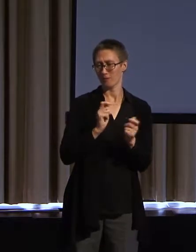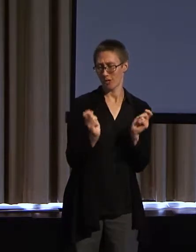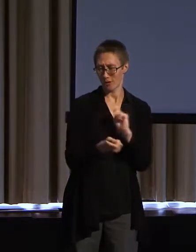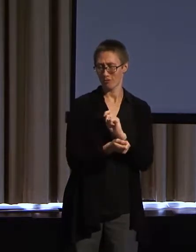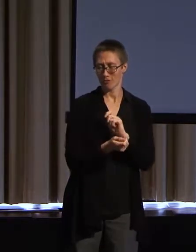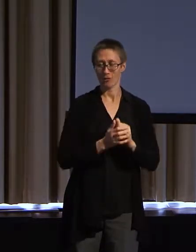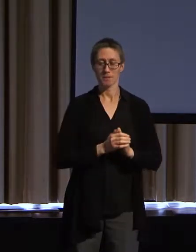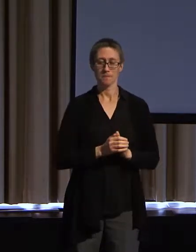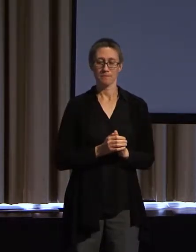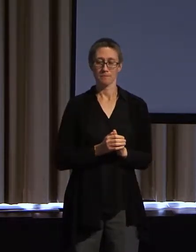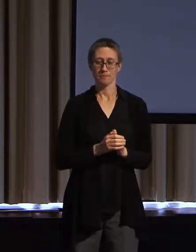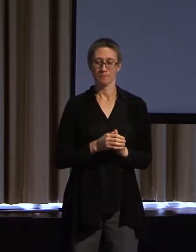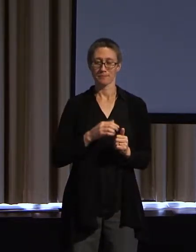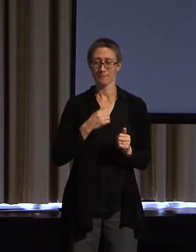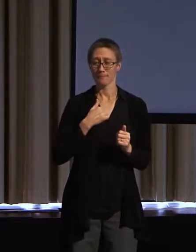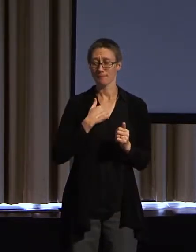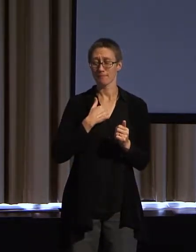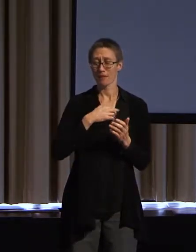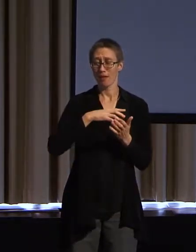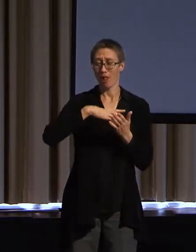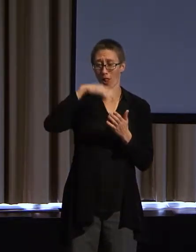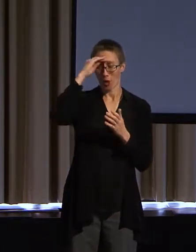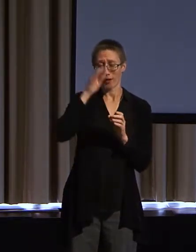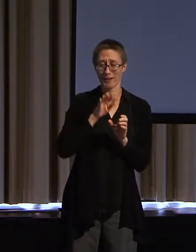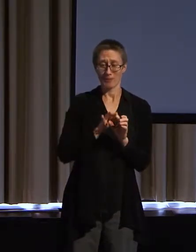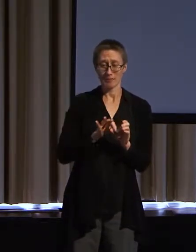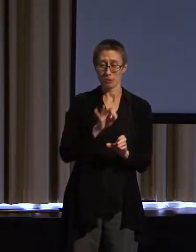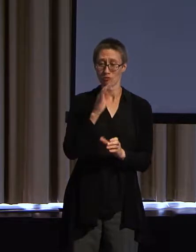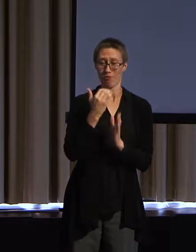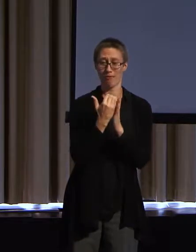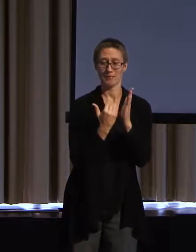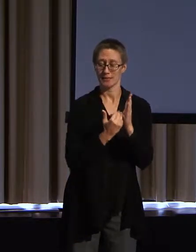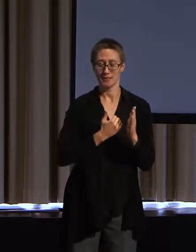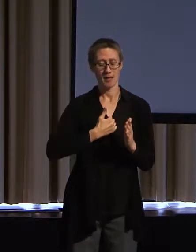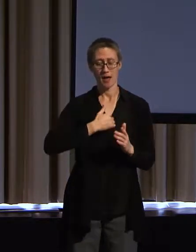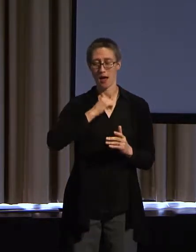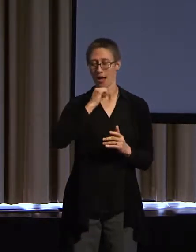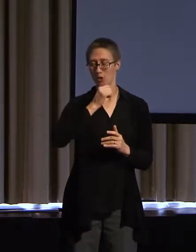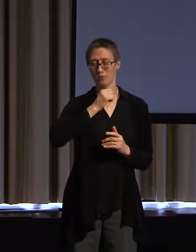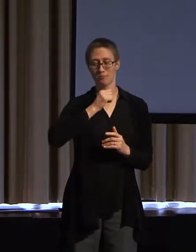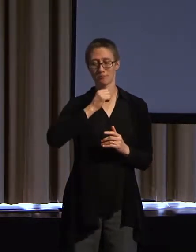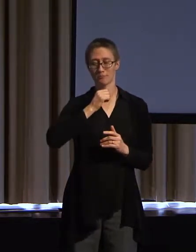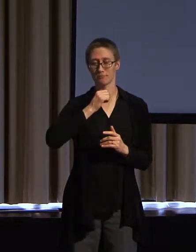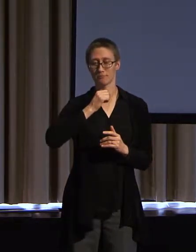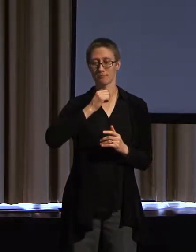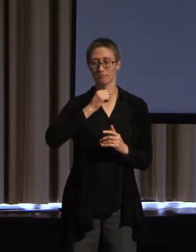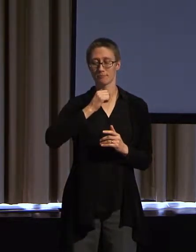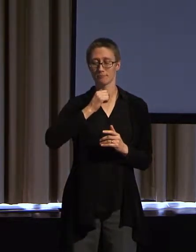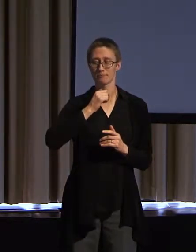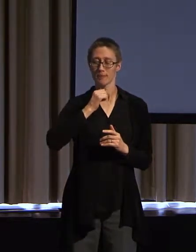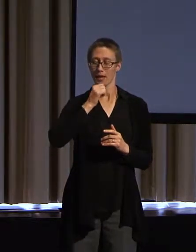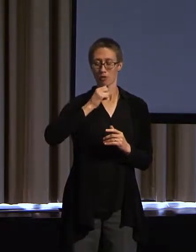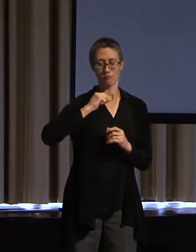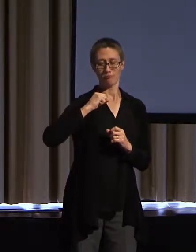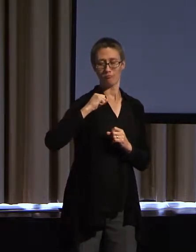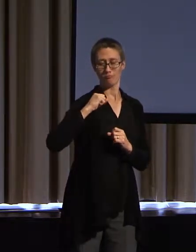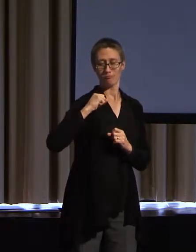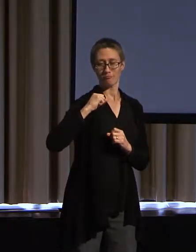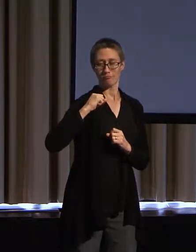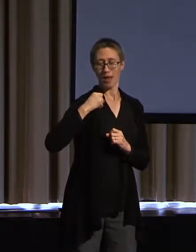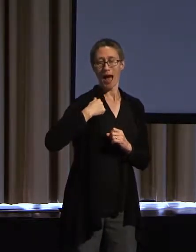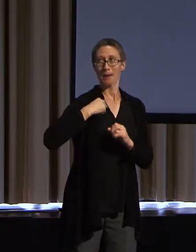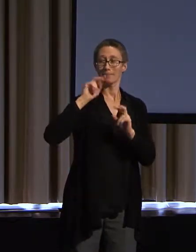lifetime learning spiritual lessons, who no longer resents the ways in which these lessons make her grow. I am witnessing the